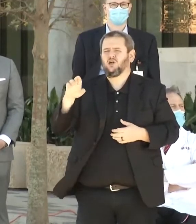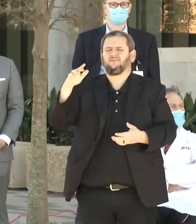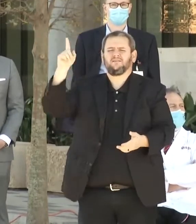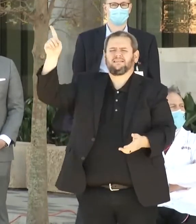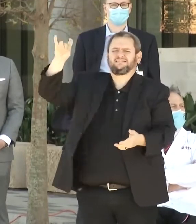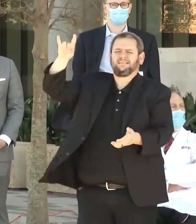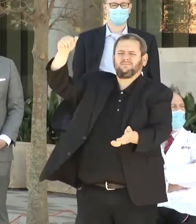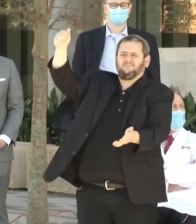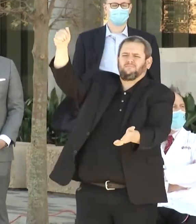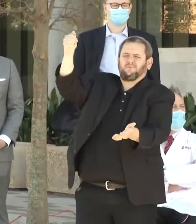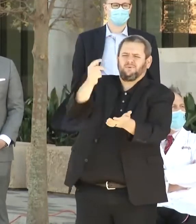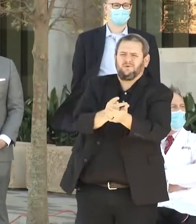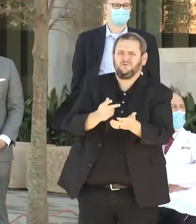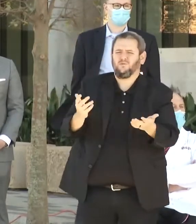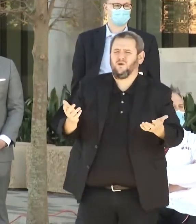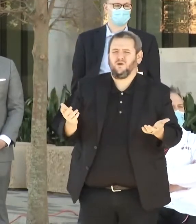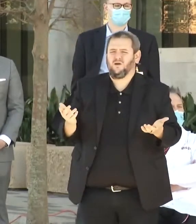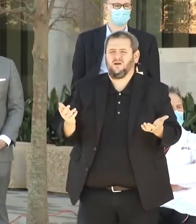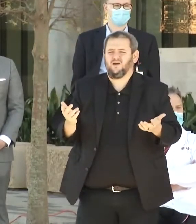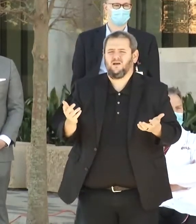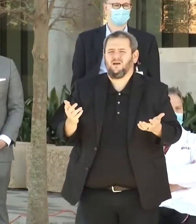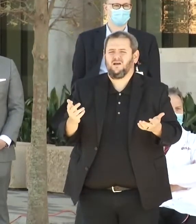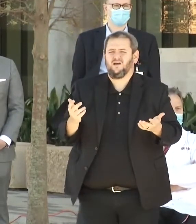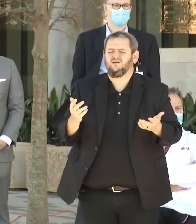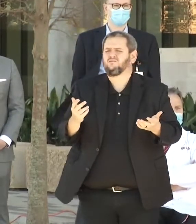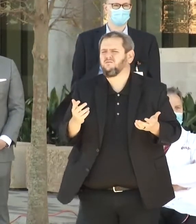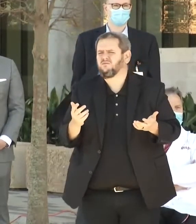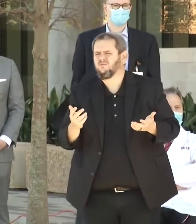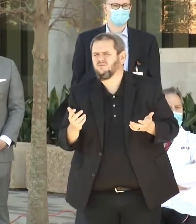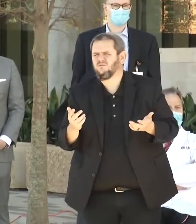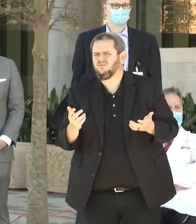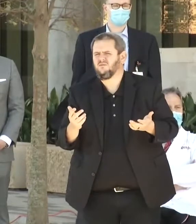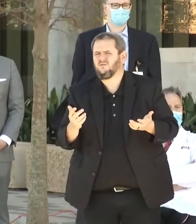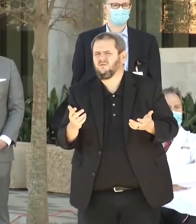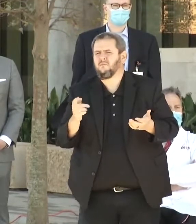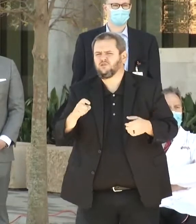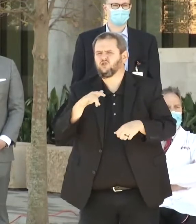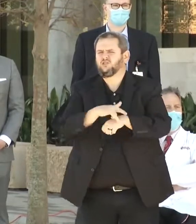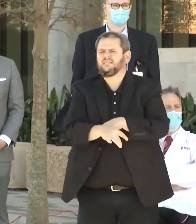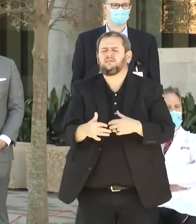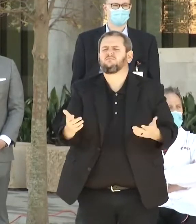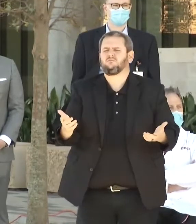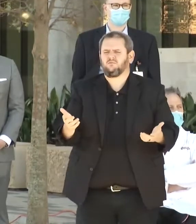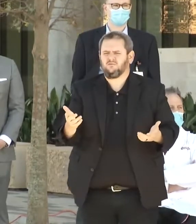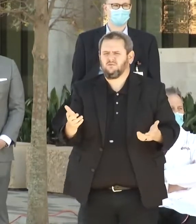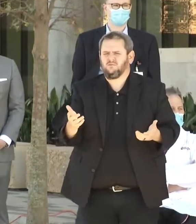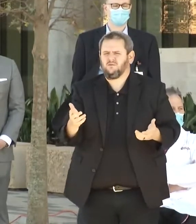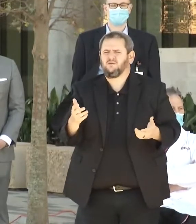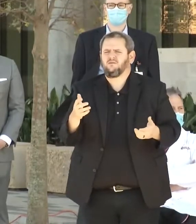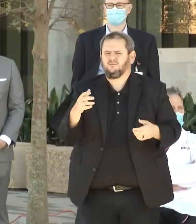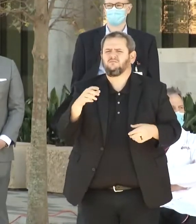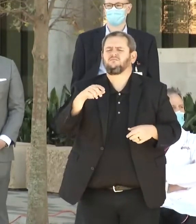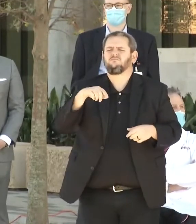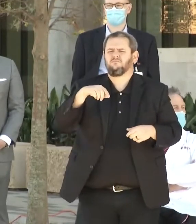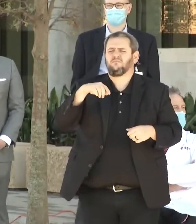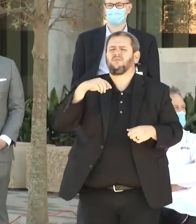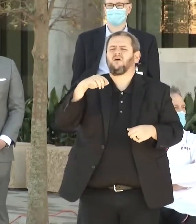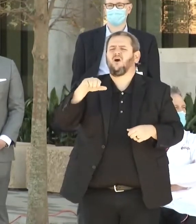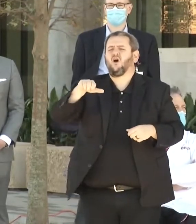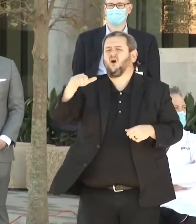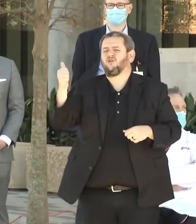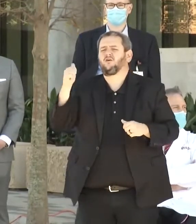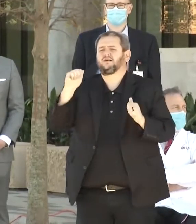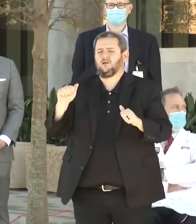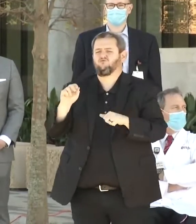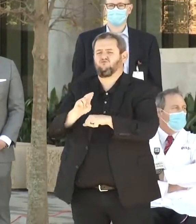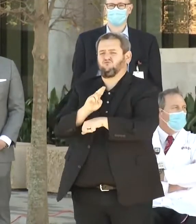course. Dexamethasone, which is a steroid, is given for about 10 days for those patients requiring